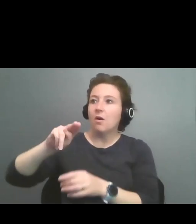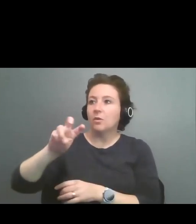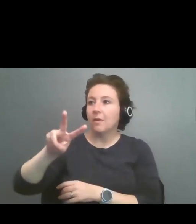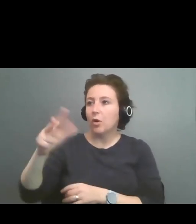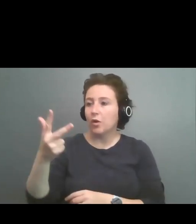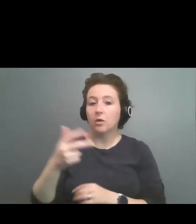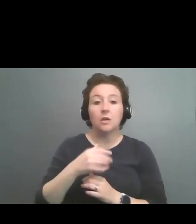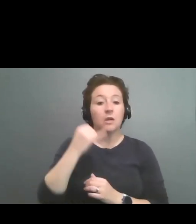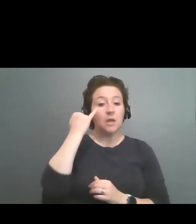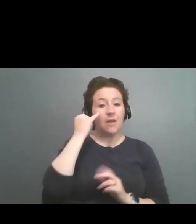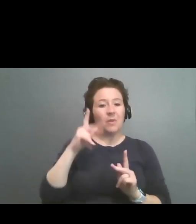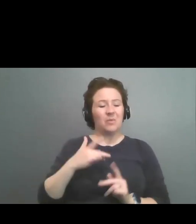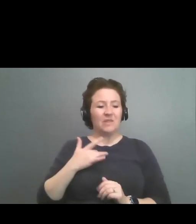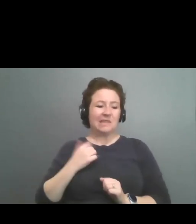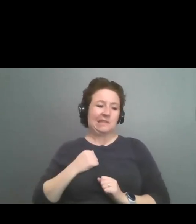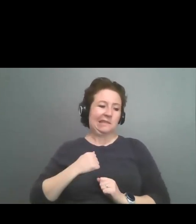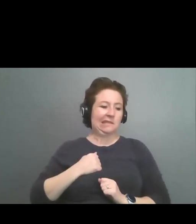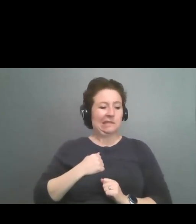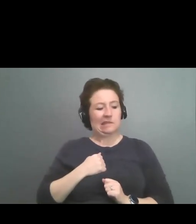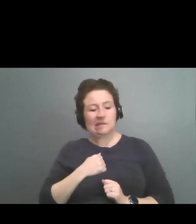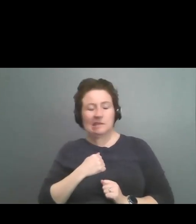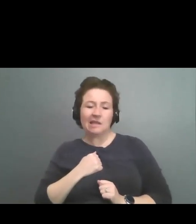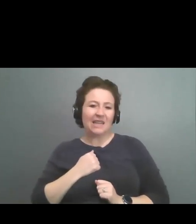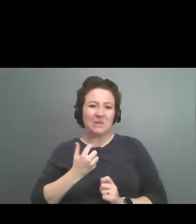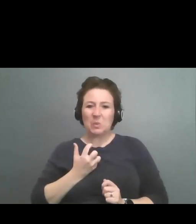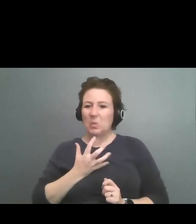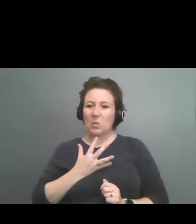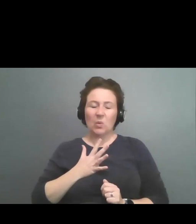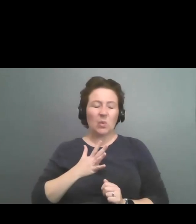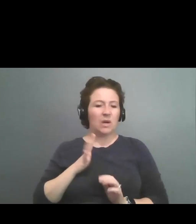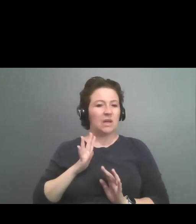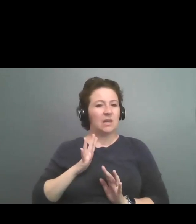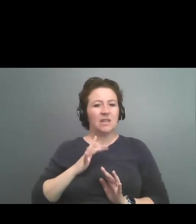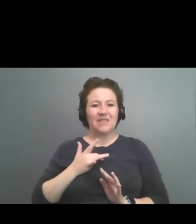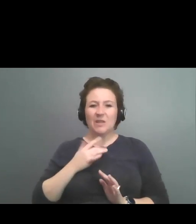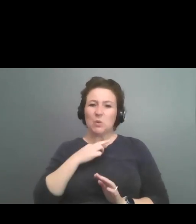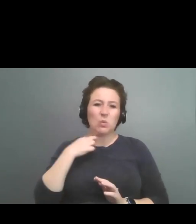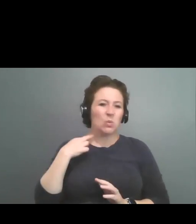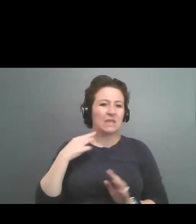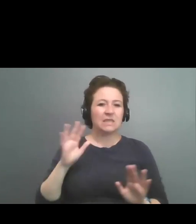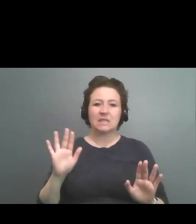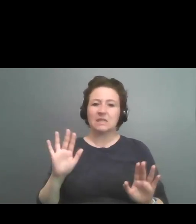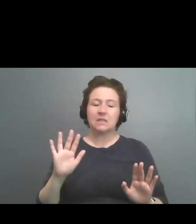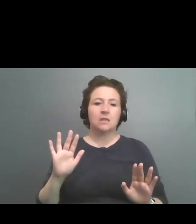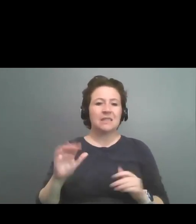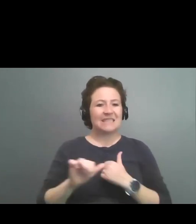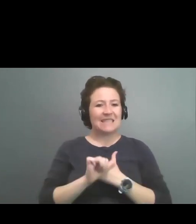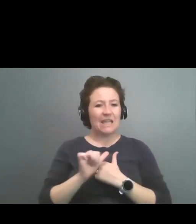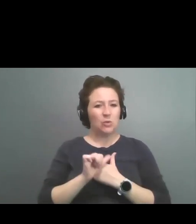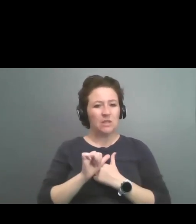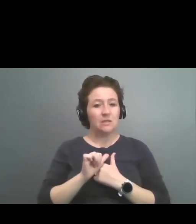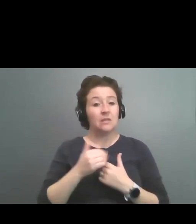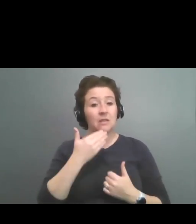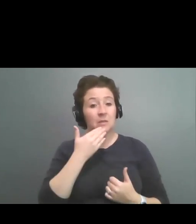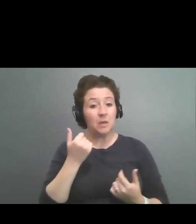the people that feel uneasy about it or they think it's a risk, I would